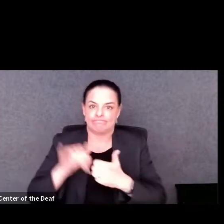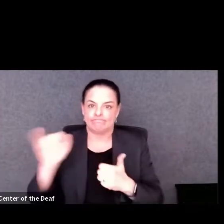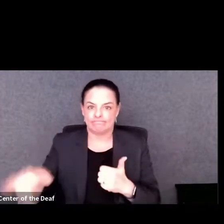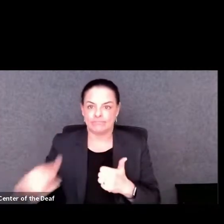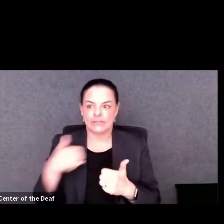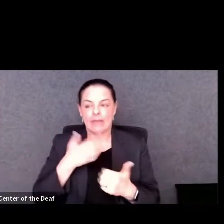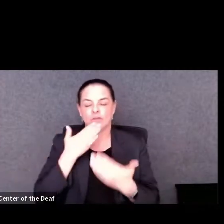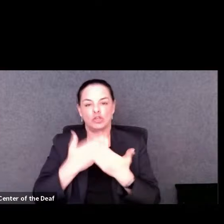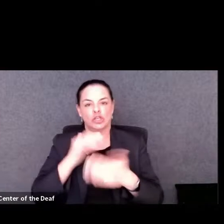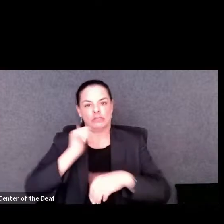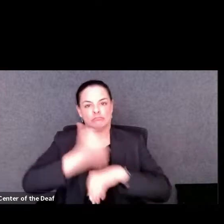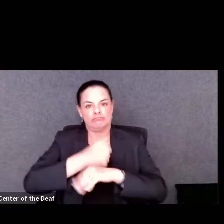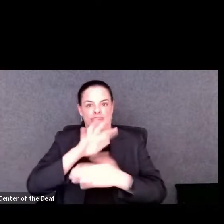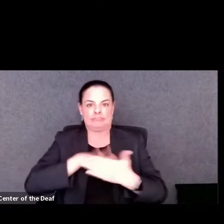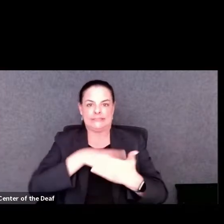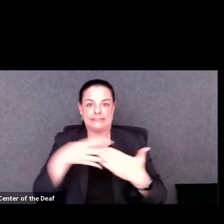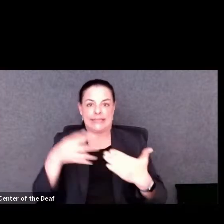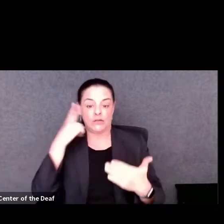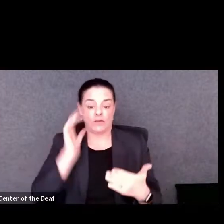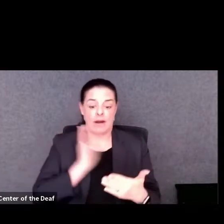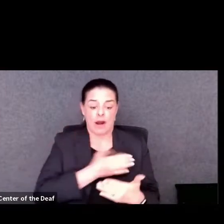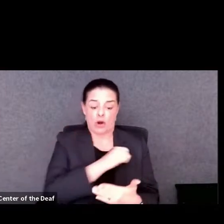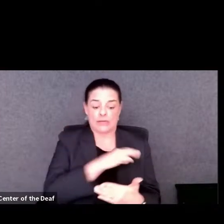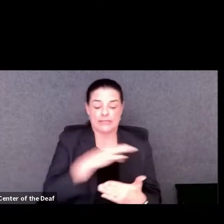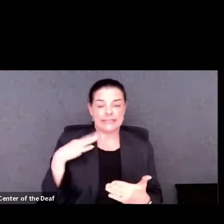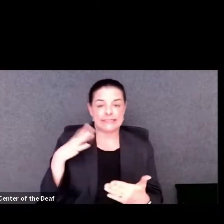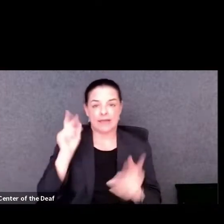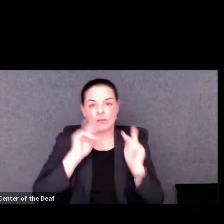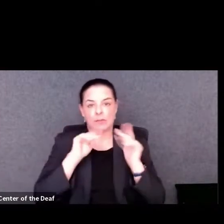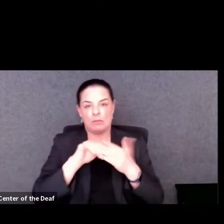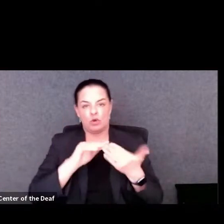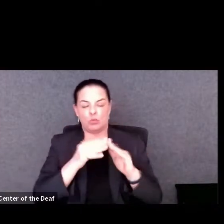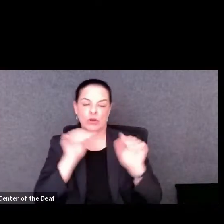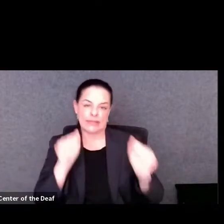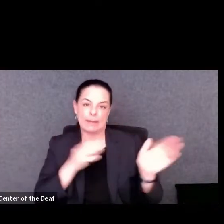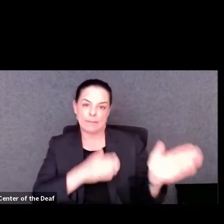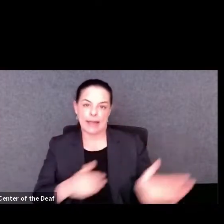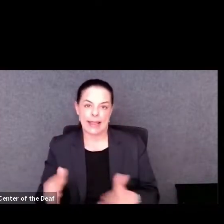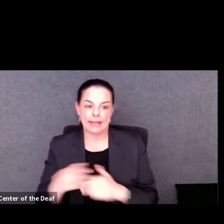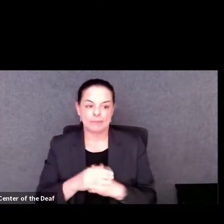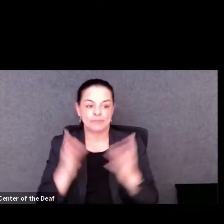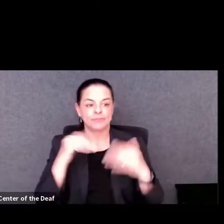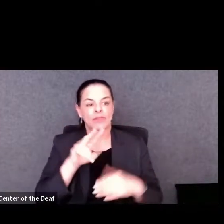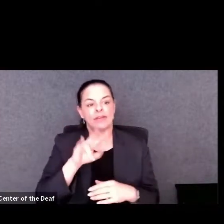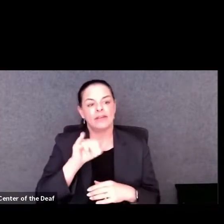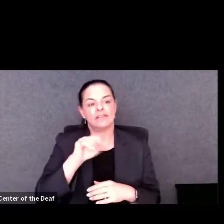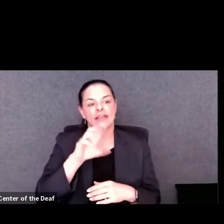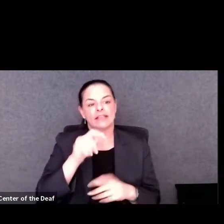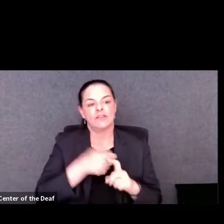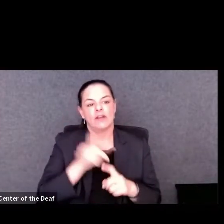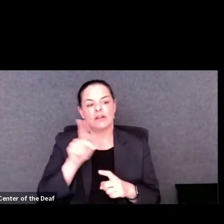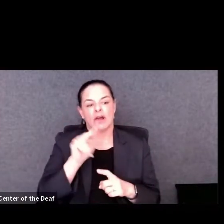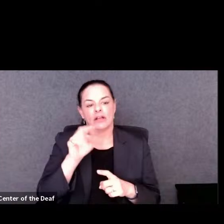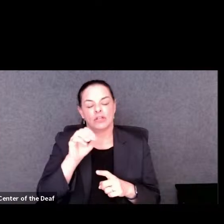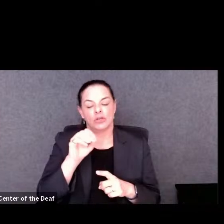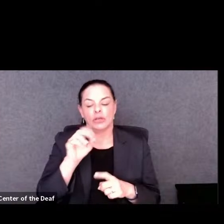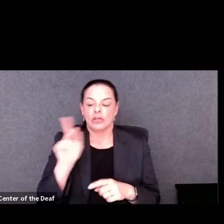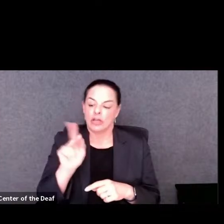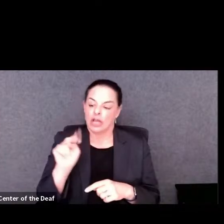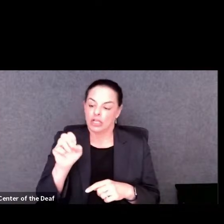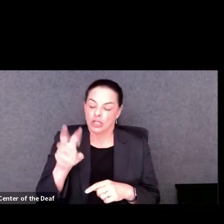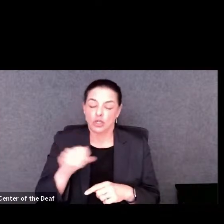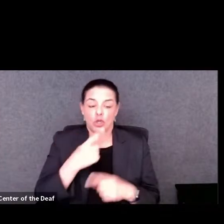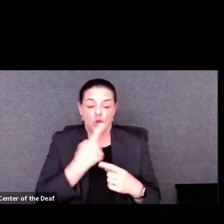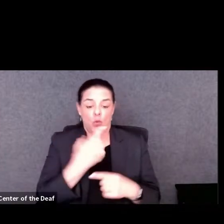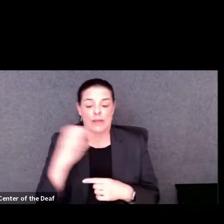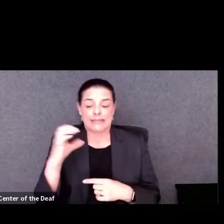steady schedule in place for people, our staff and the community to be able to plan. From Vincent with Knox News, with the 1C group, are